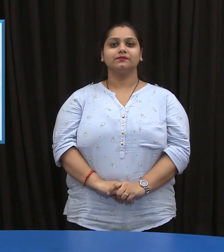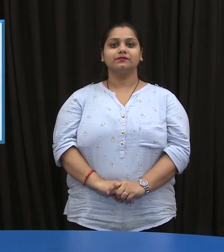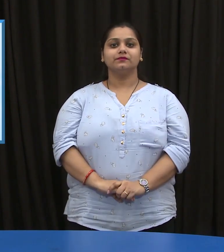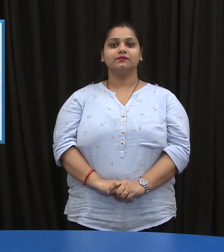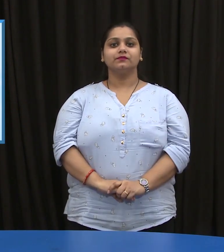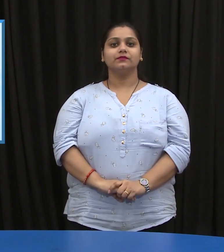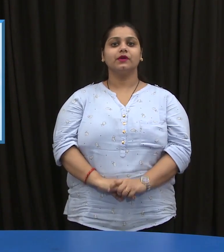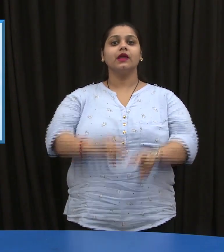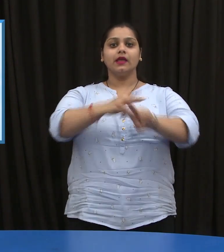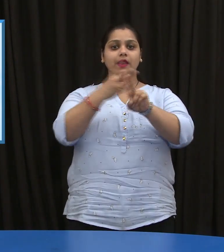elements of Windows XP,